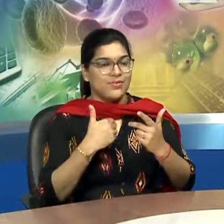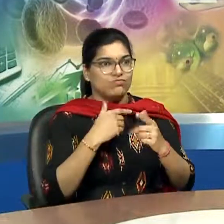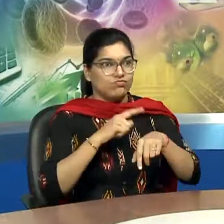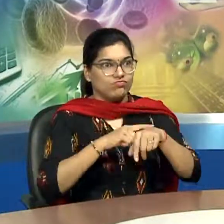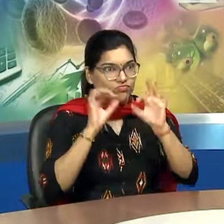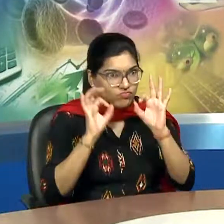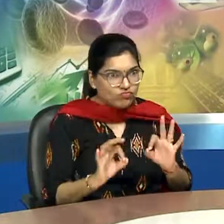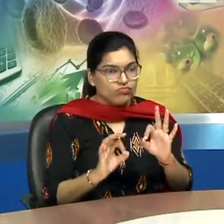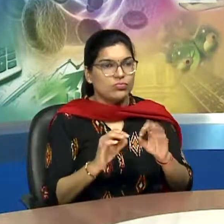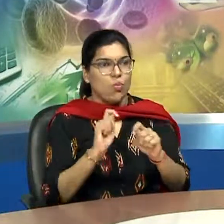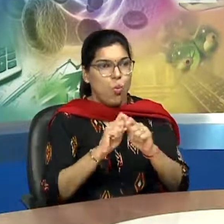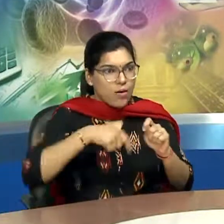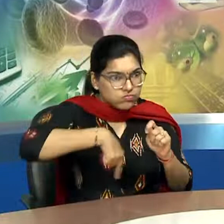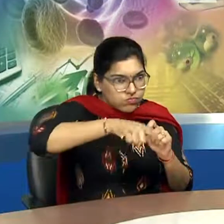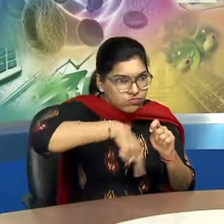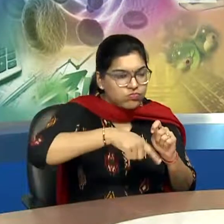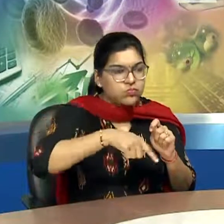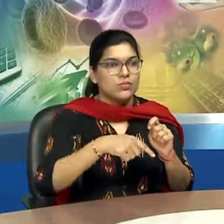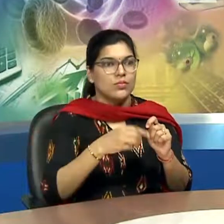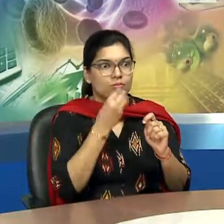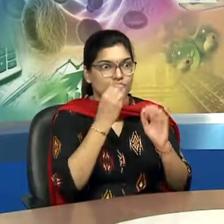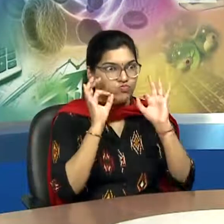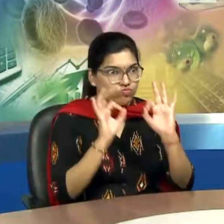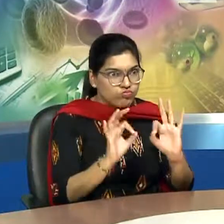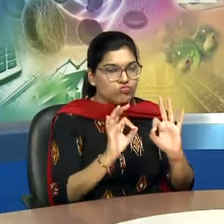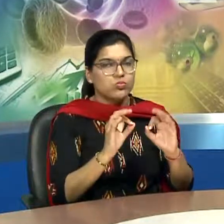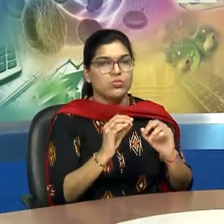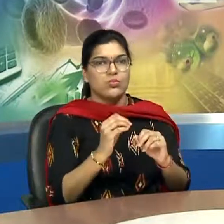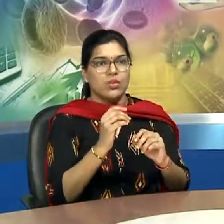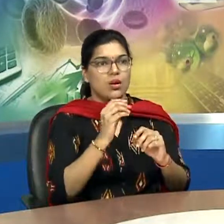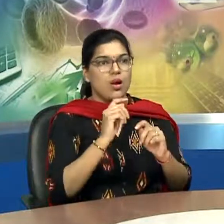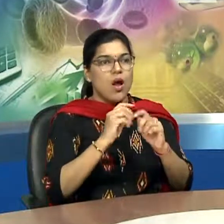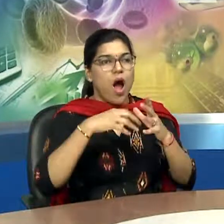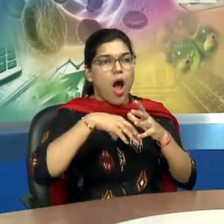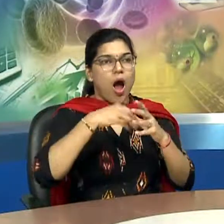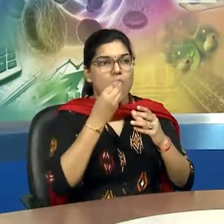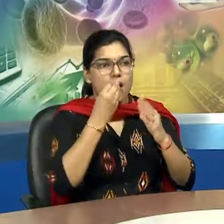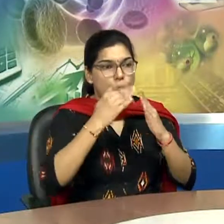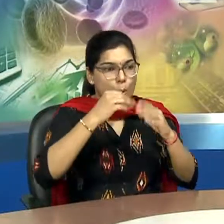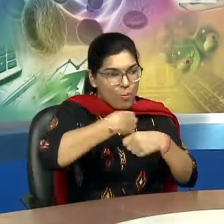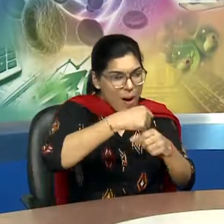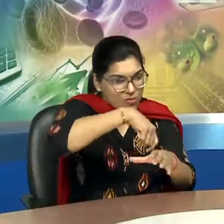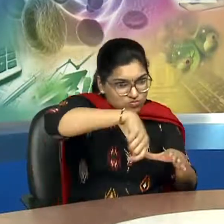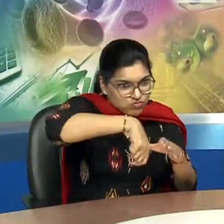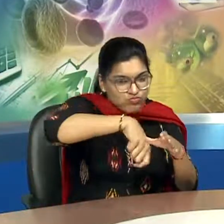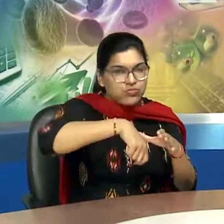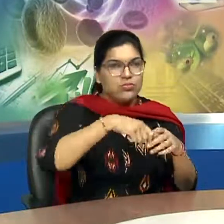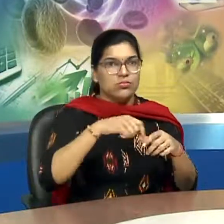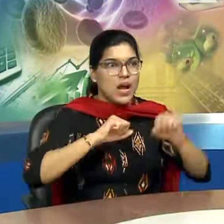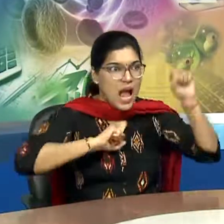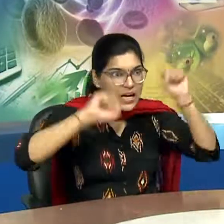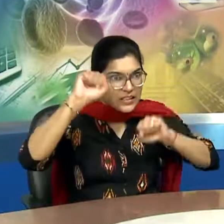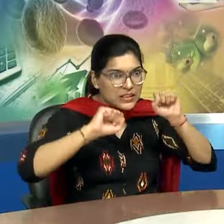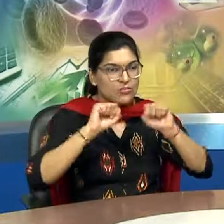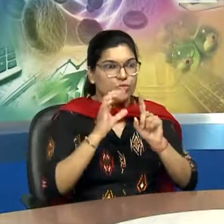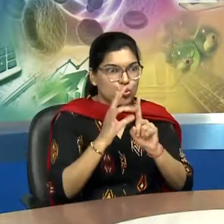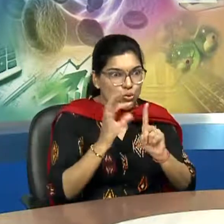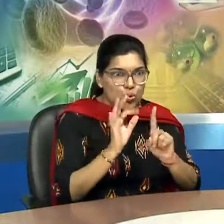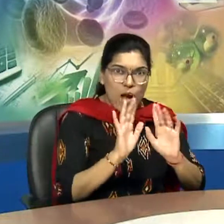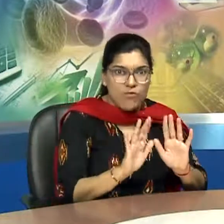and the person's mind does not work for the own benefit, and the person